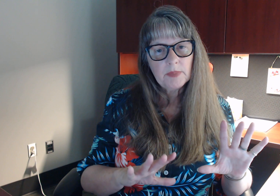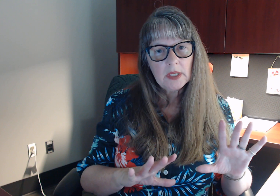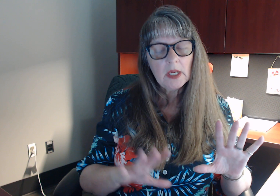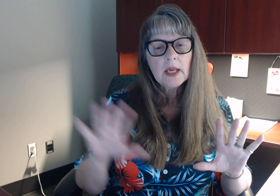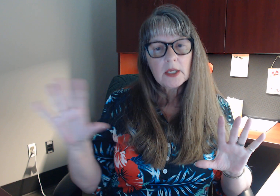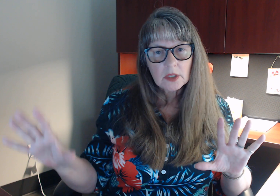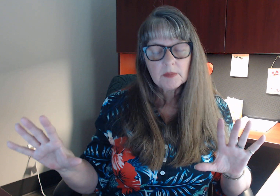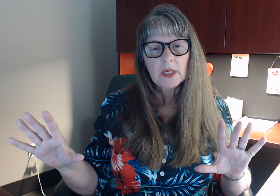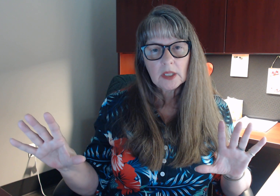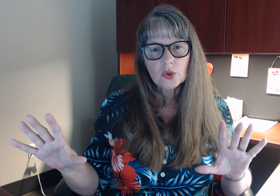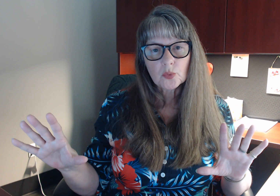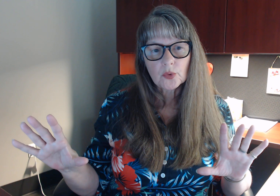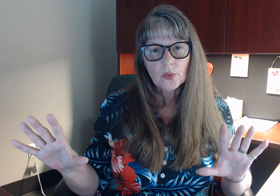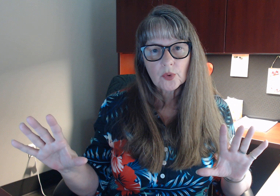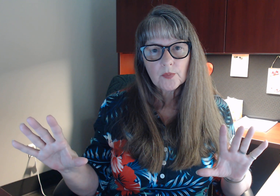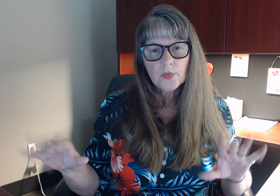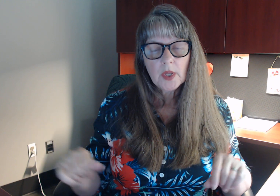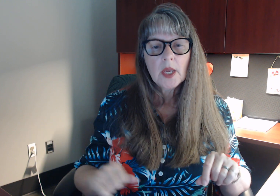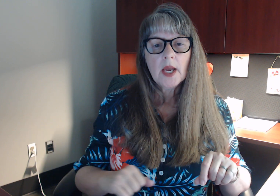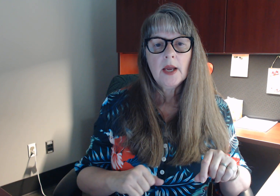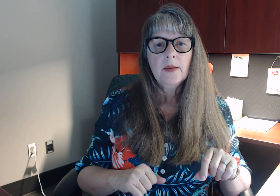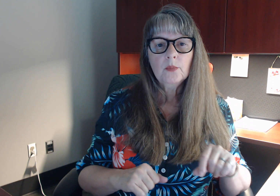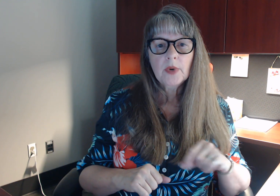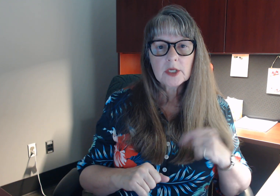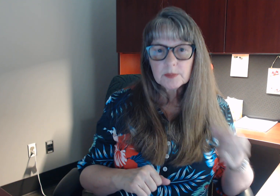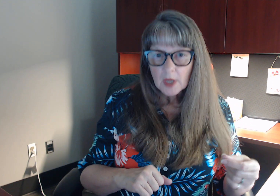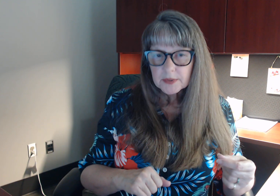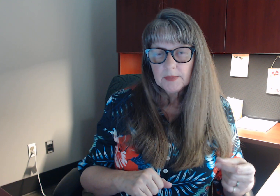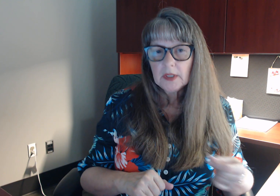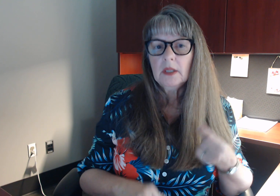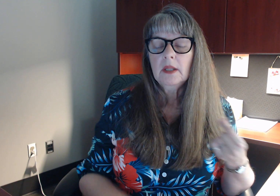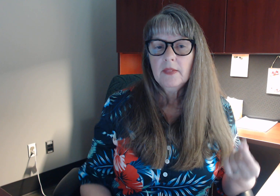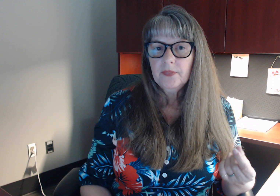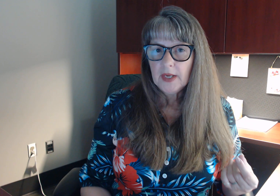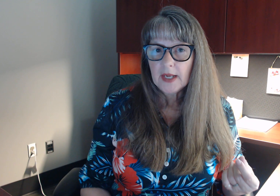speak, it's going to be in English word order. When I stop speaking, then I can do